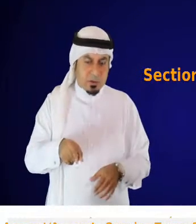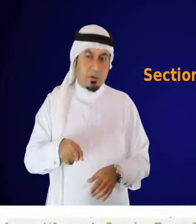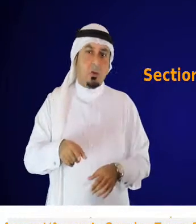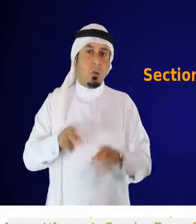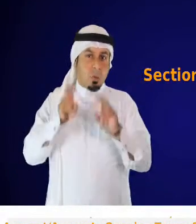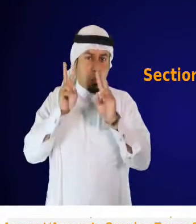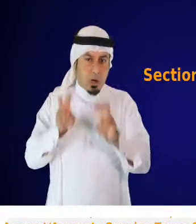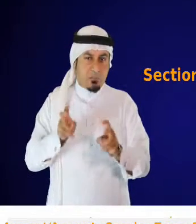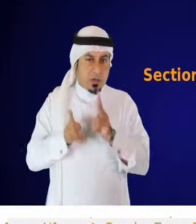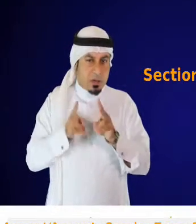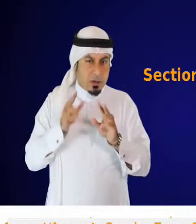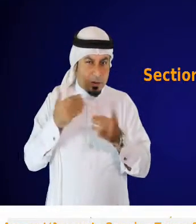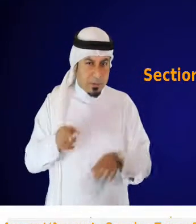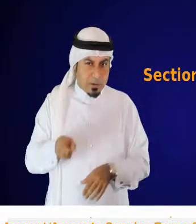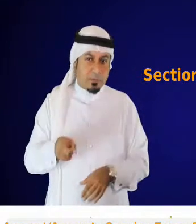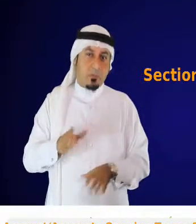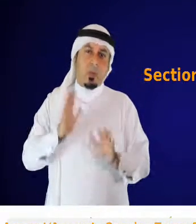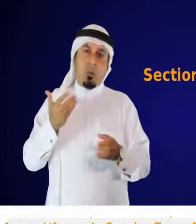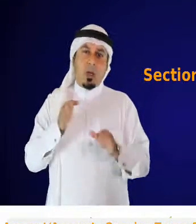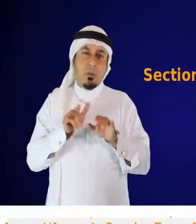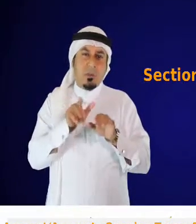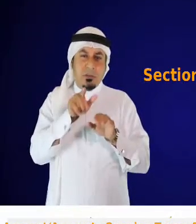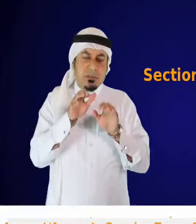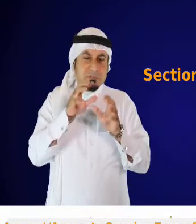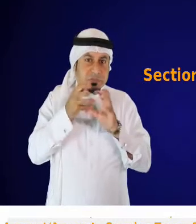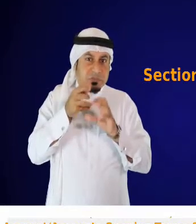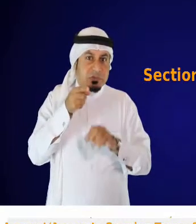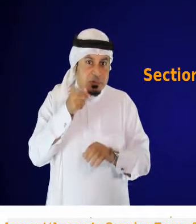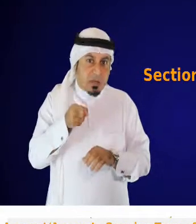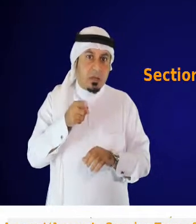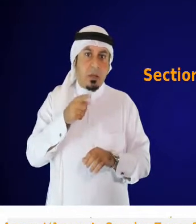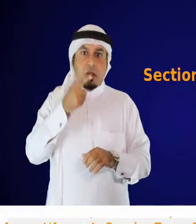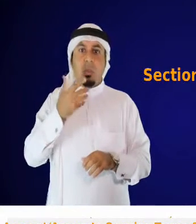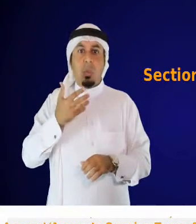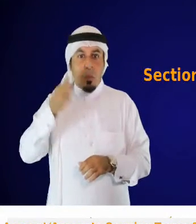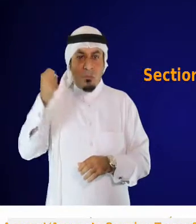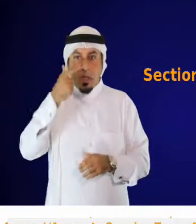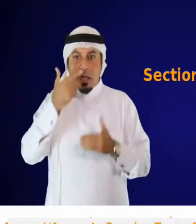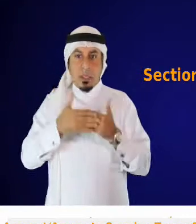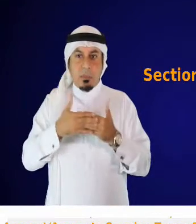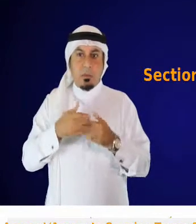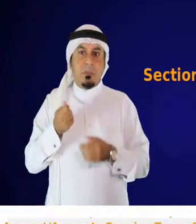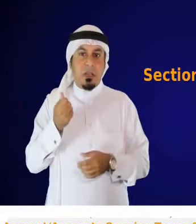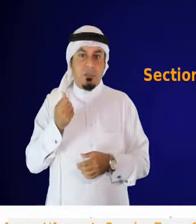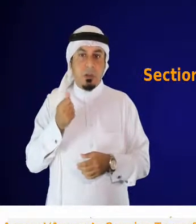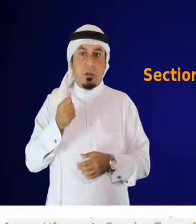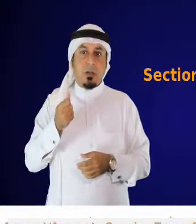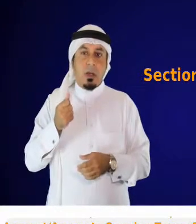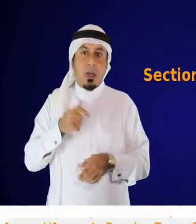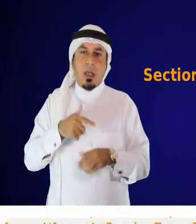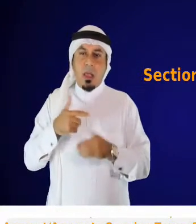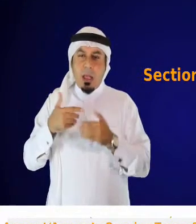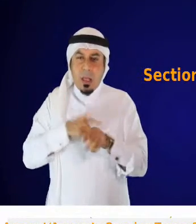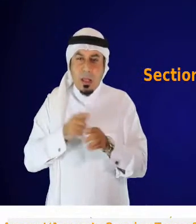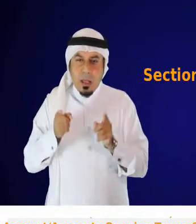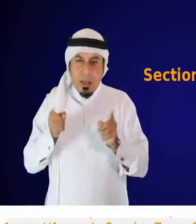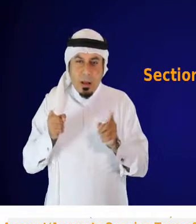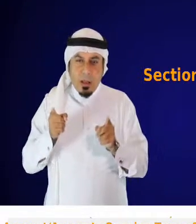of the following. A. Any mechanical or technical defect or failure or interruption in the provision of